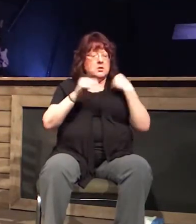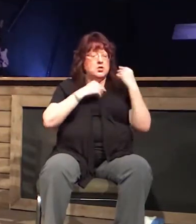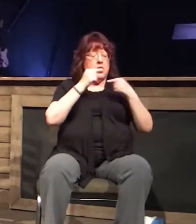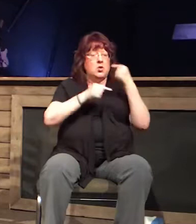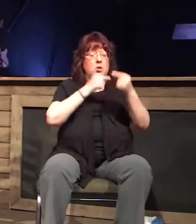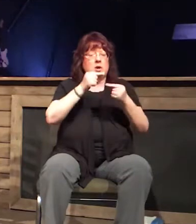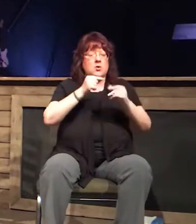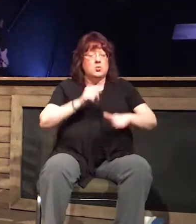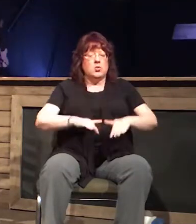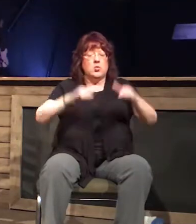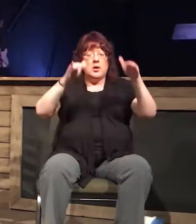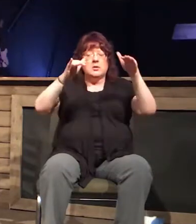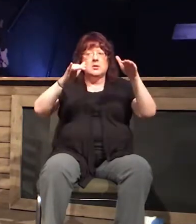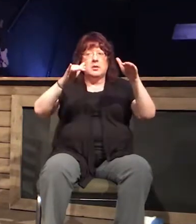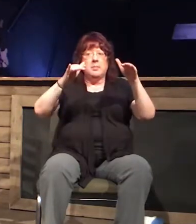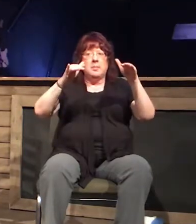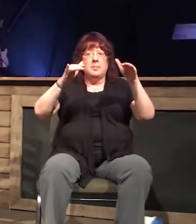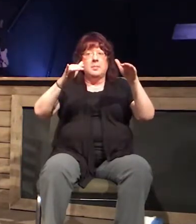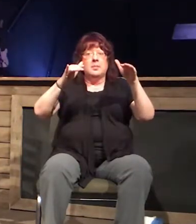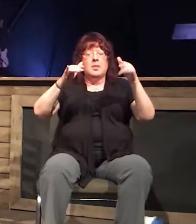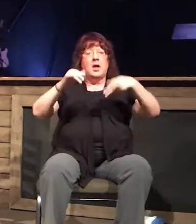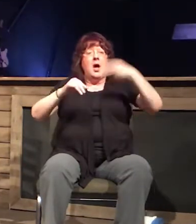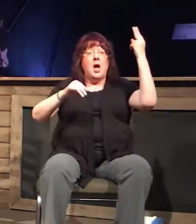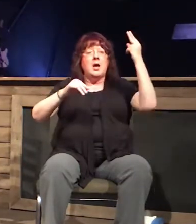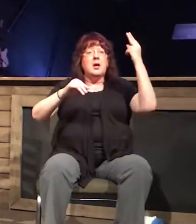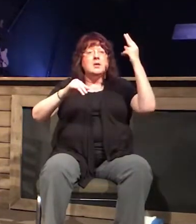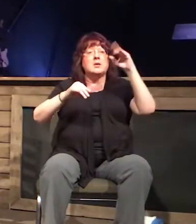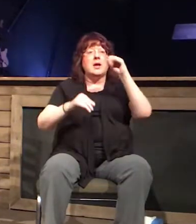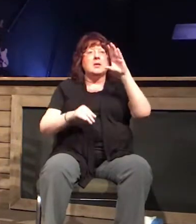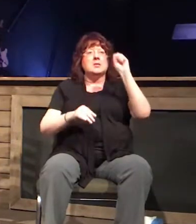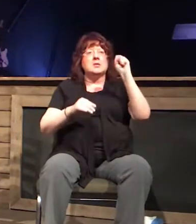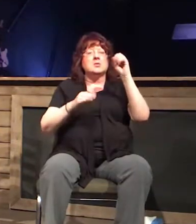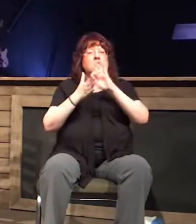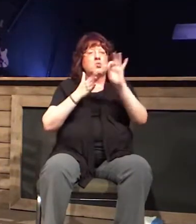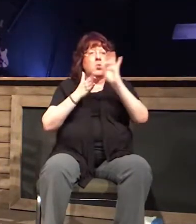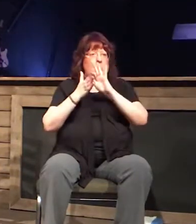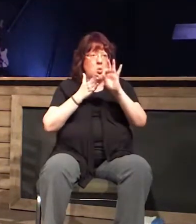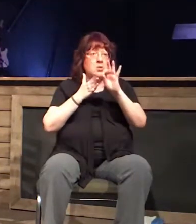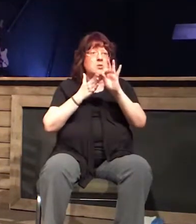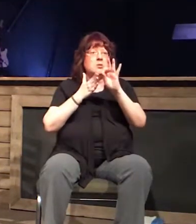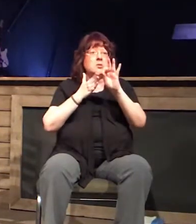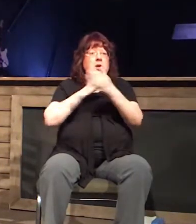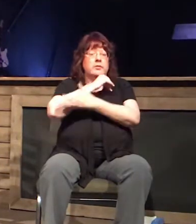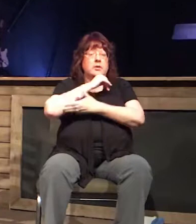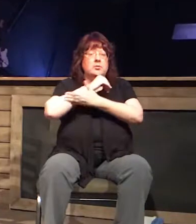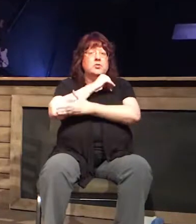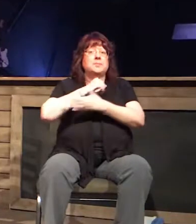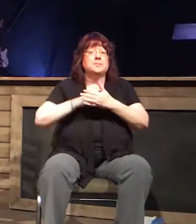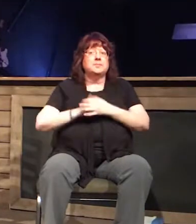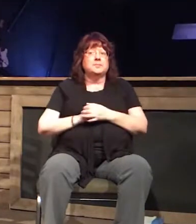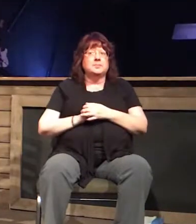generation that we are raising, has the highest ACEs scores in the country.